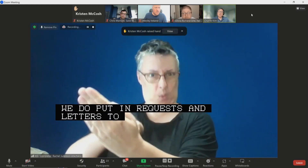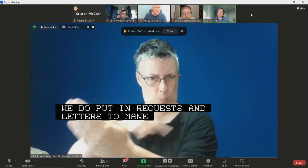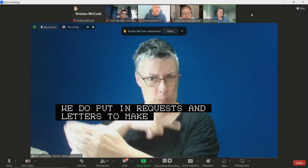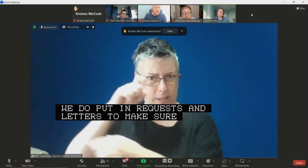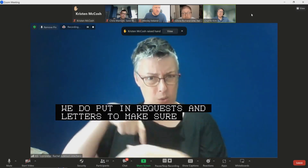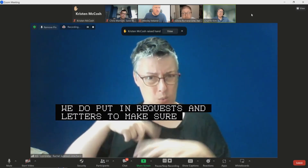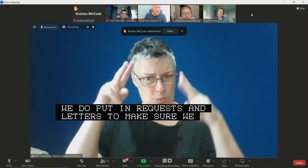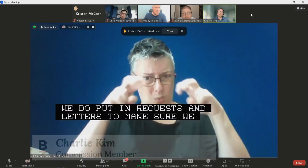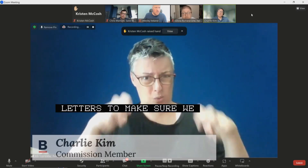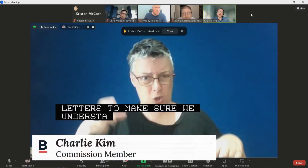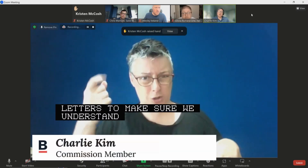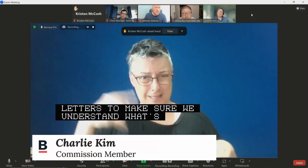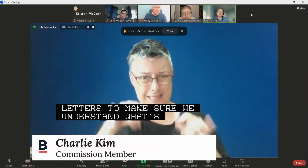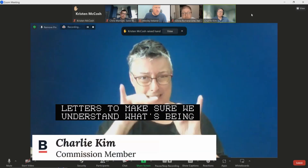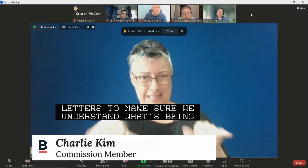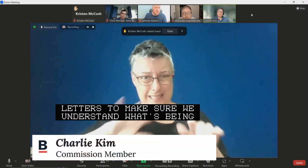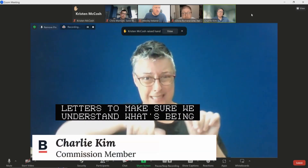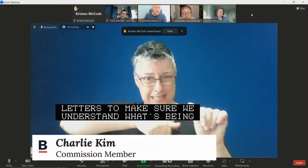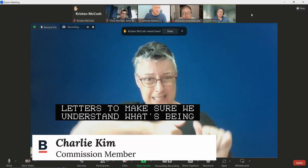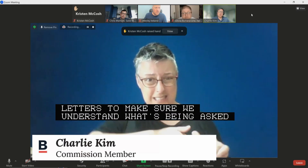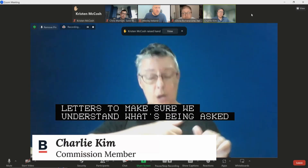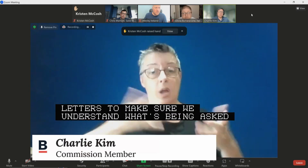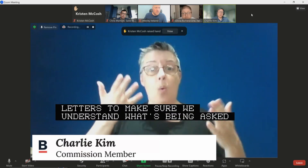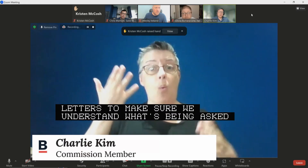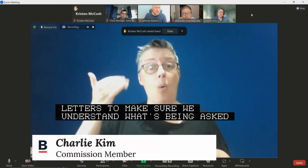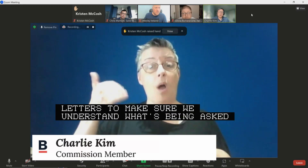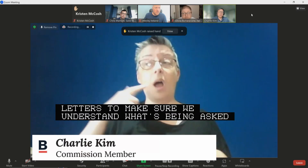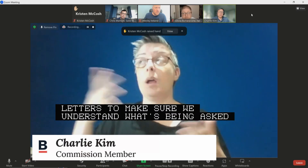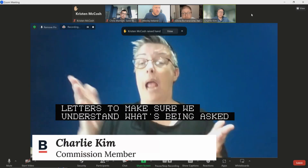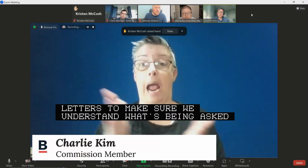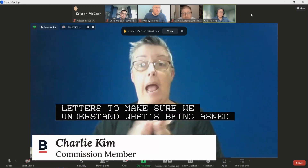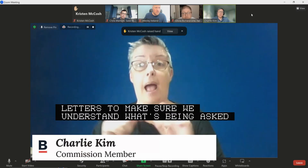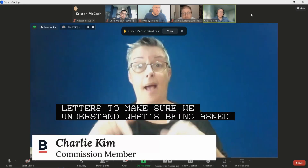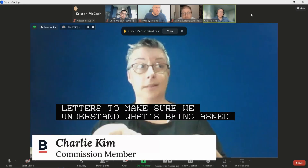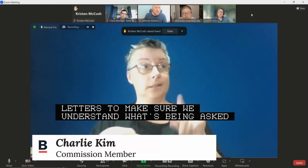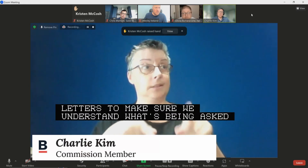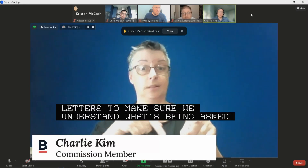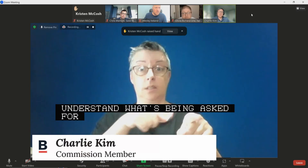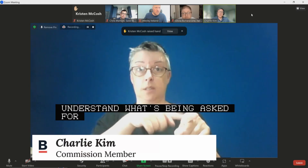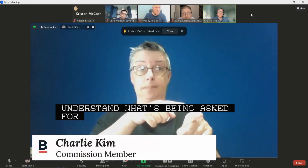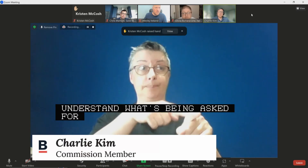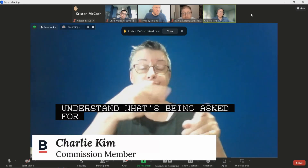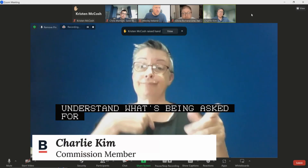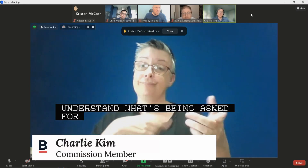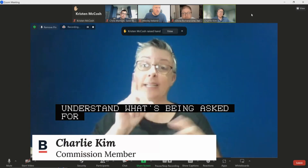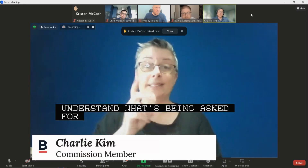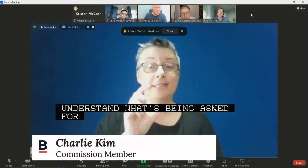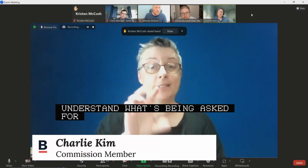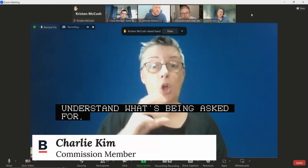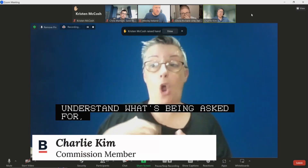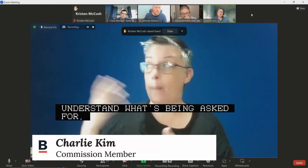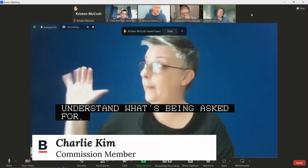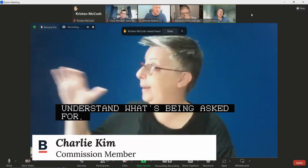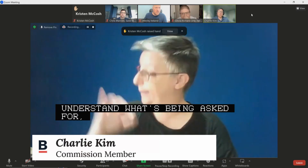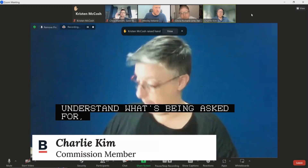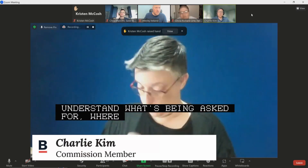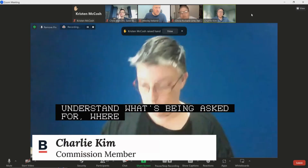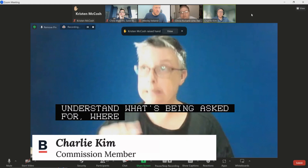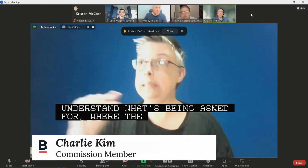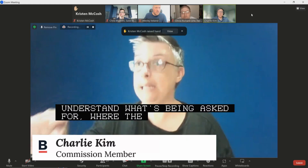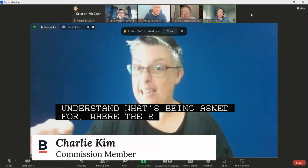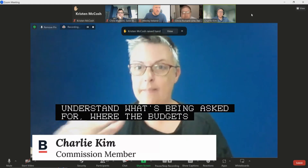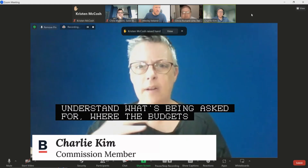being asked as far upstream where the budgets get placed versus asking for a